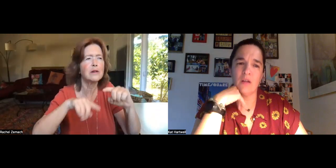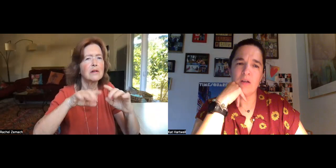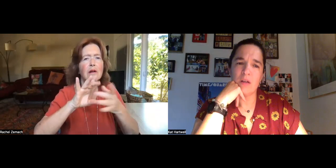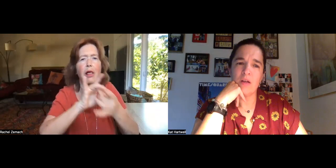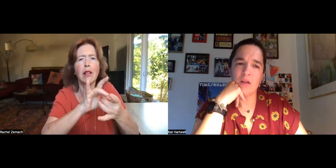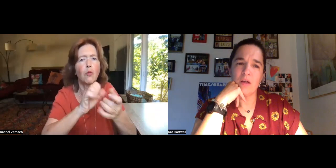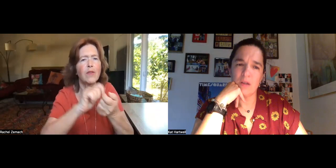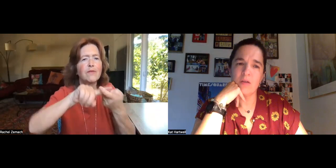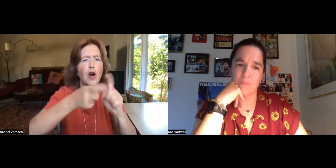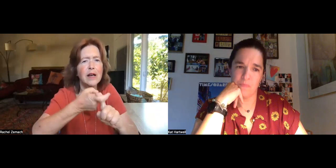Couldn't understand